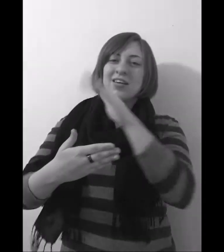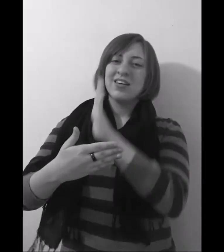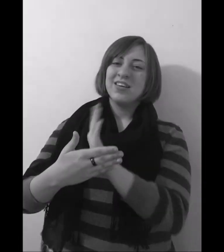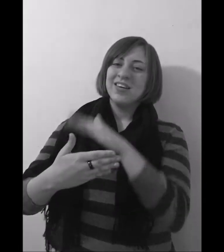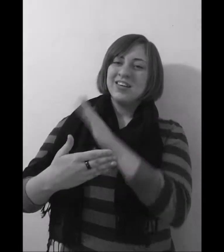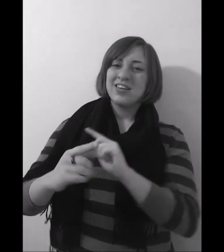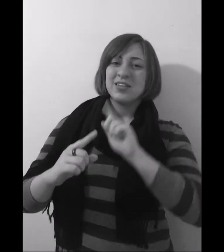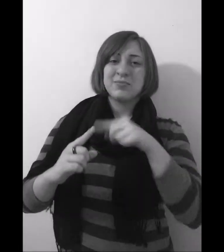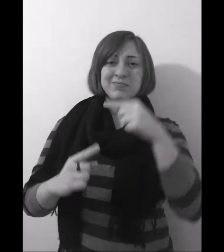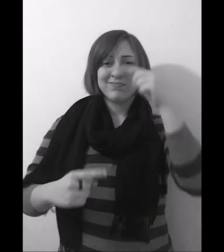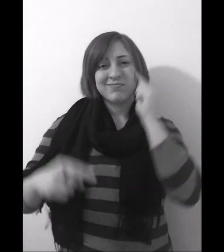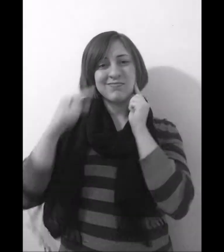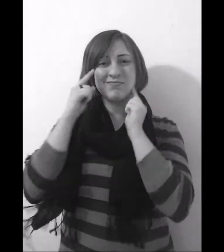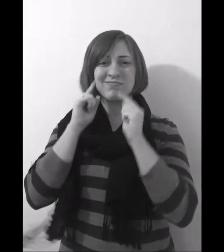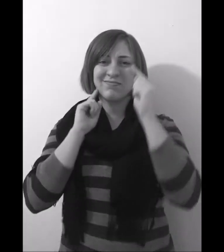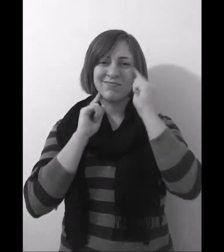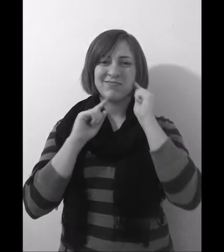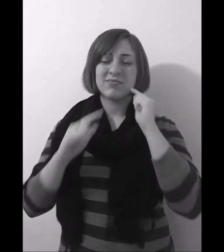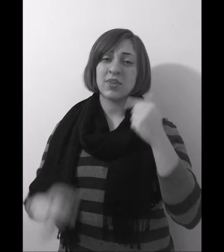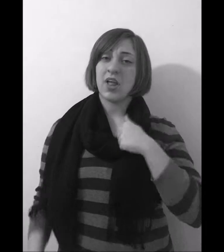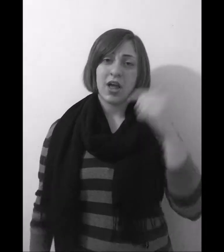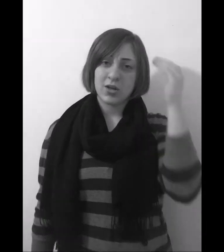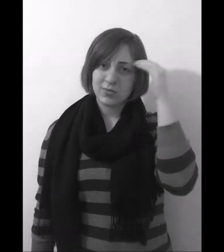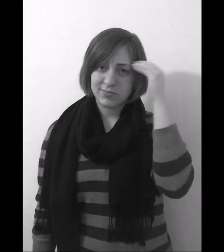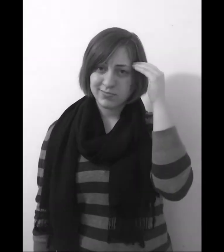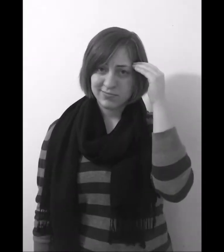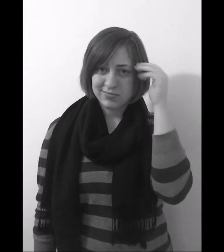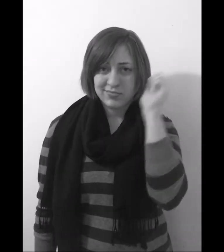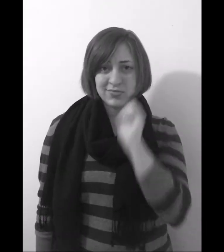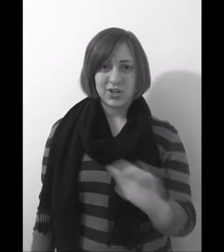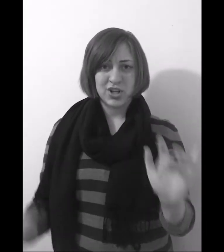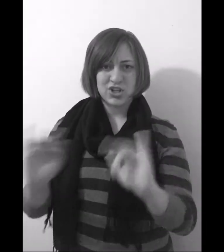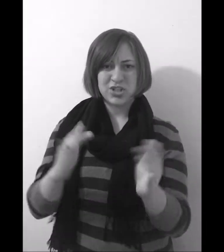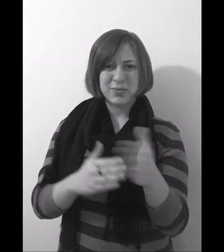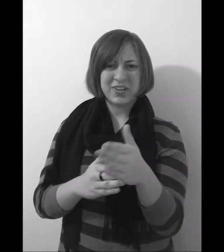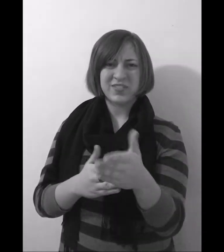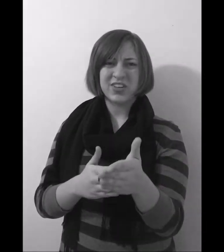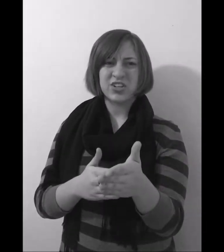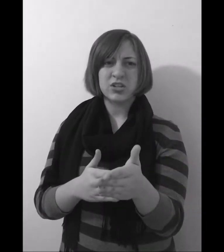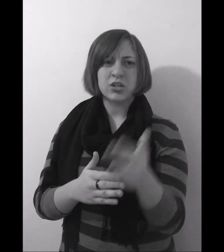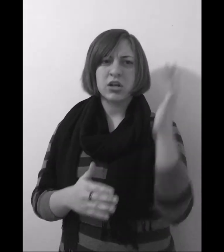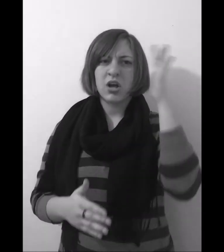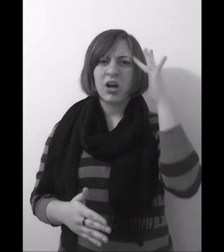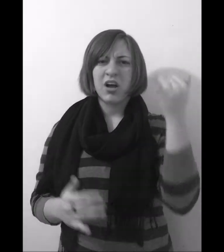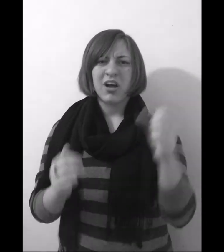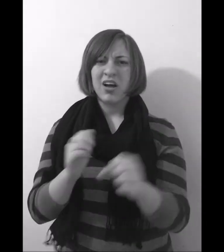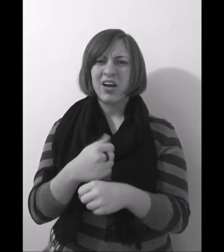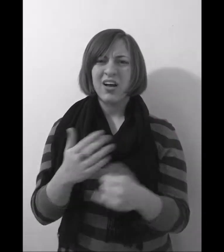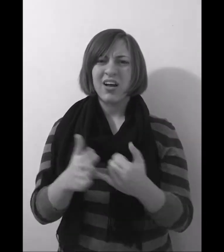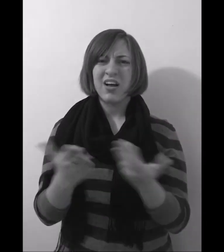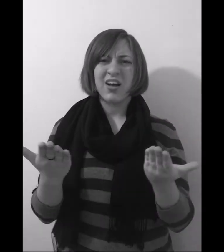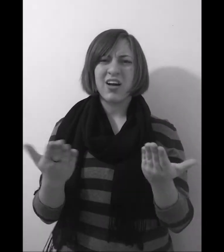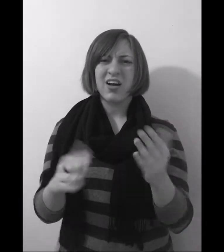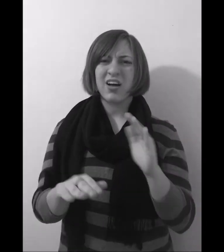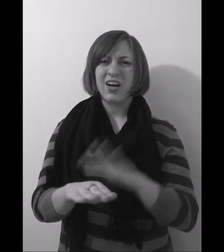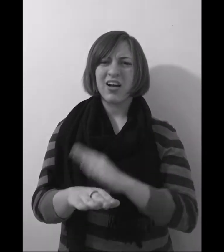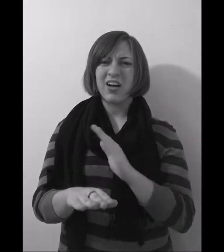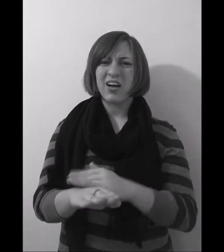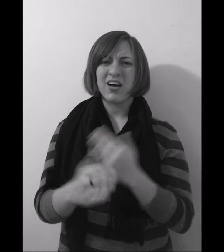it up and pats and pets it when it cries. I always knew she pitied fish, but it's ridiculous to make them household